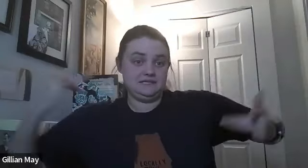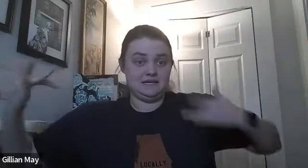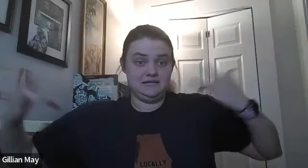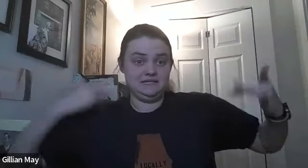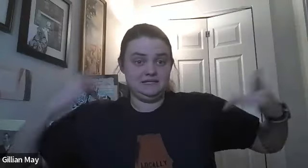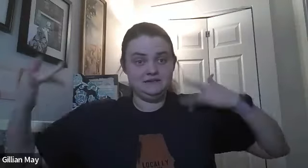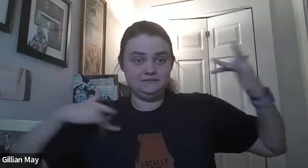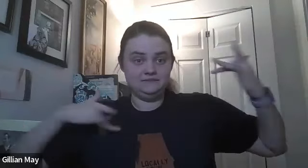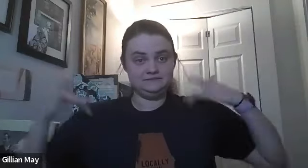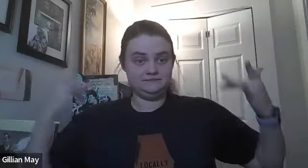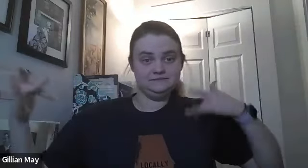Excited.